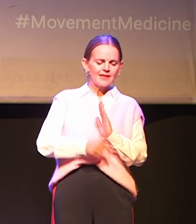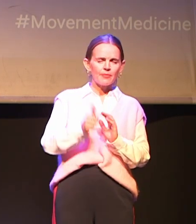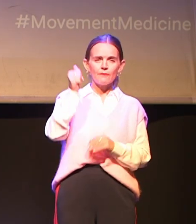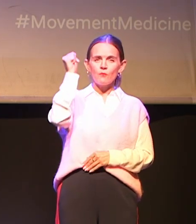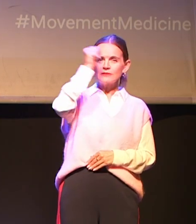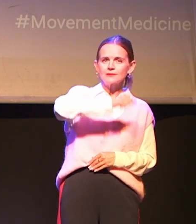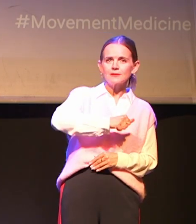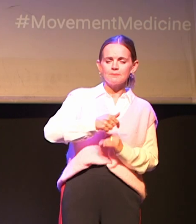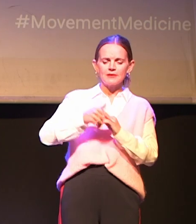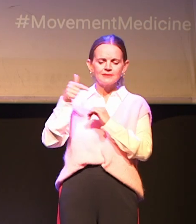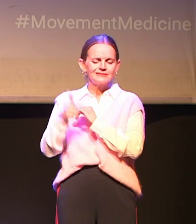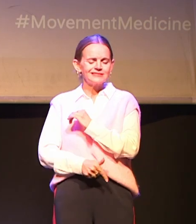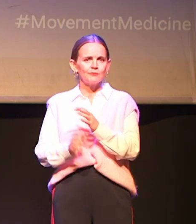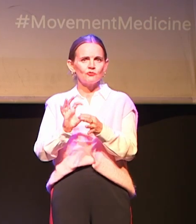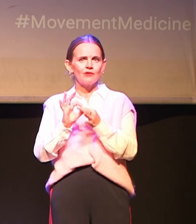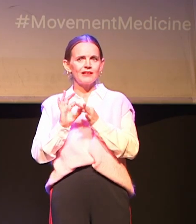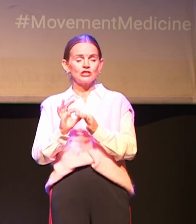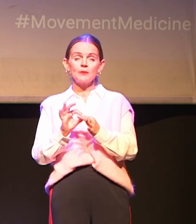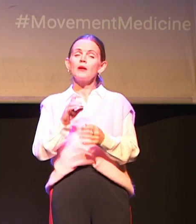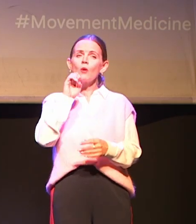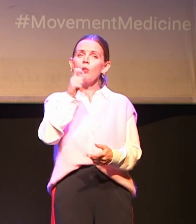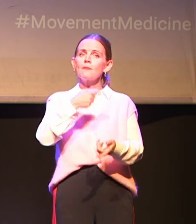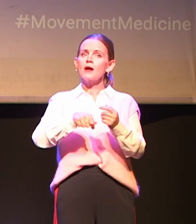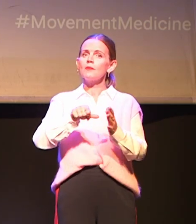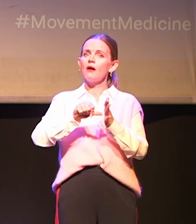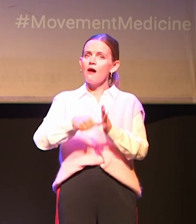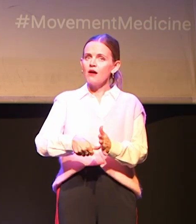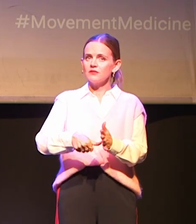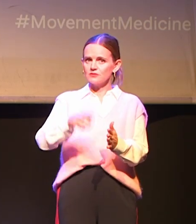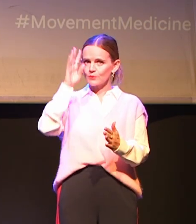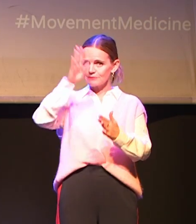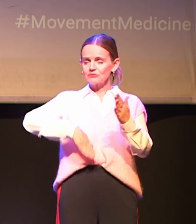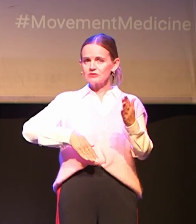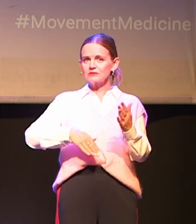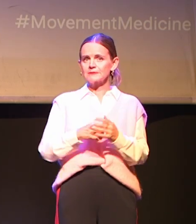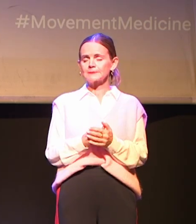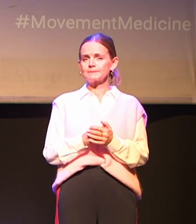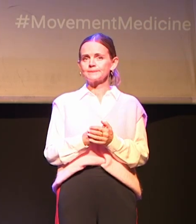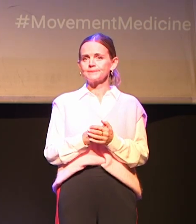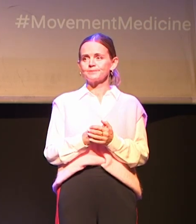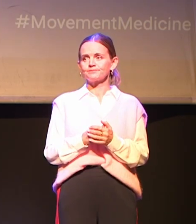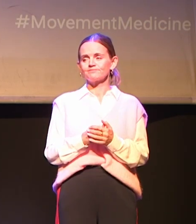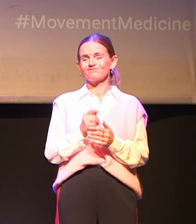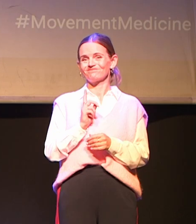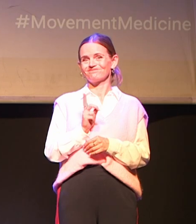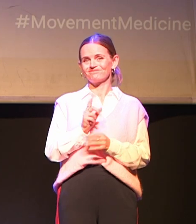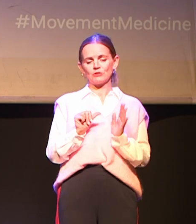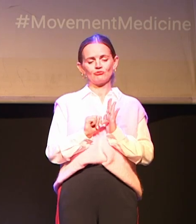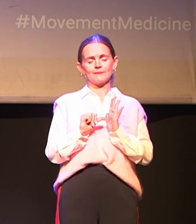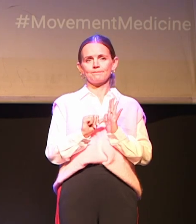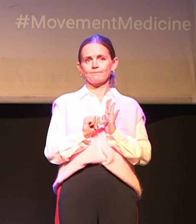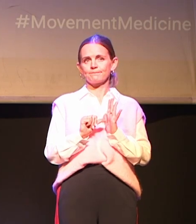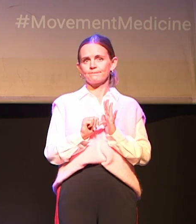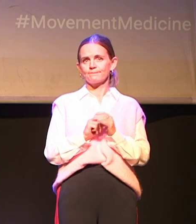that is going to increasingly become harder to experience. And that's kind of the tricky thing that we're in right now. So